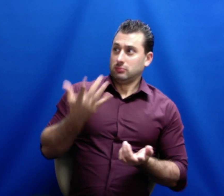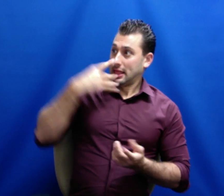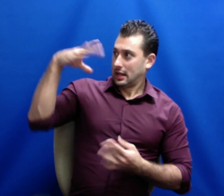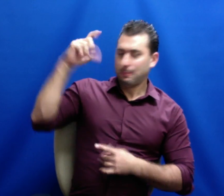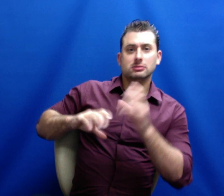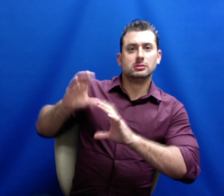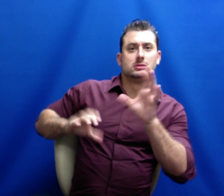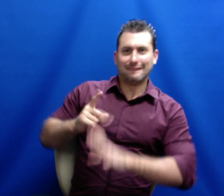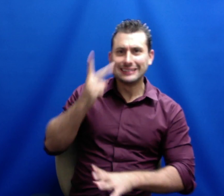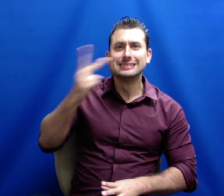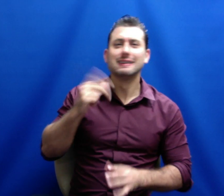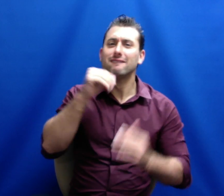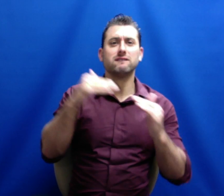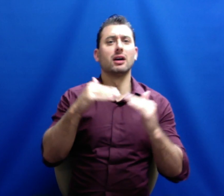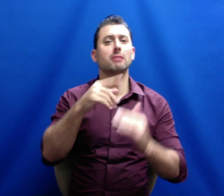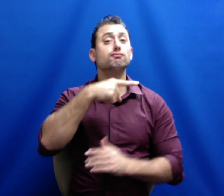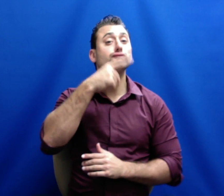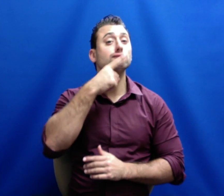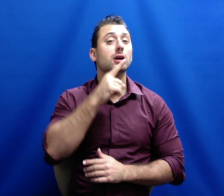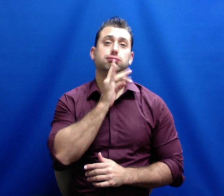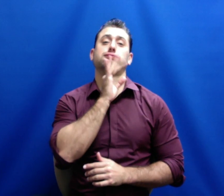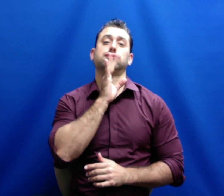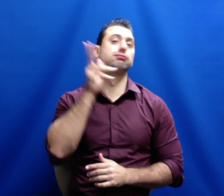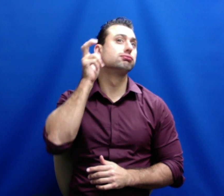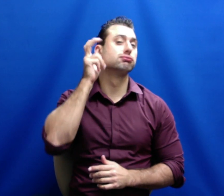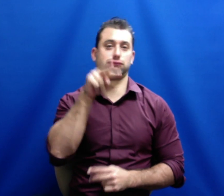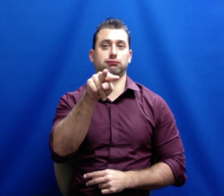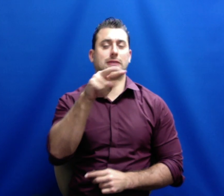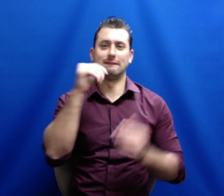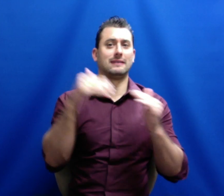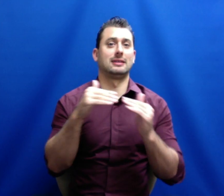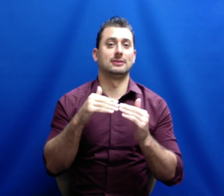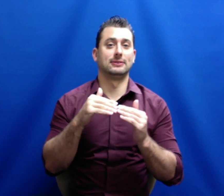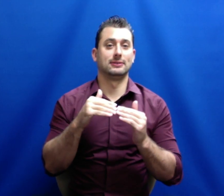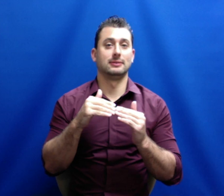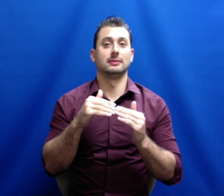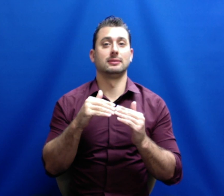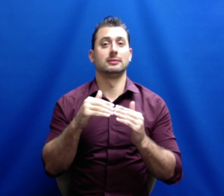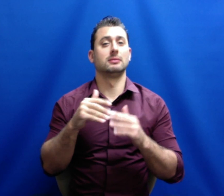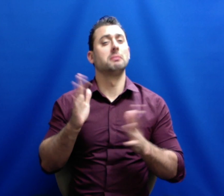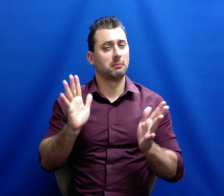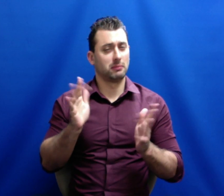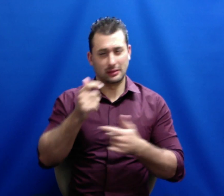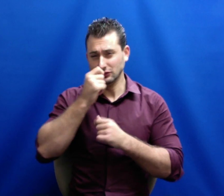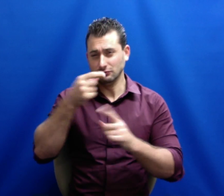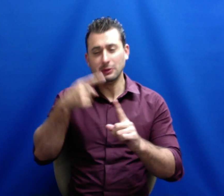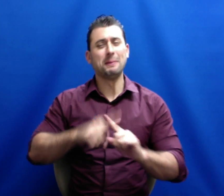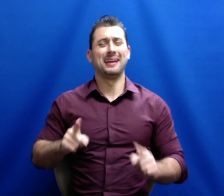light had to be on so I could see the talk. It's the same thing as a hearing person would have talking while they're driving. They weren't paying attention, but